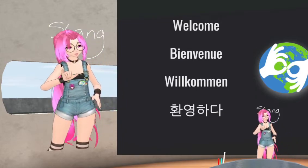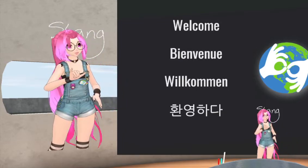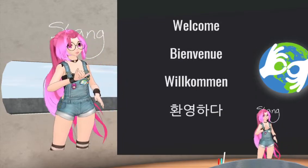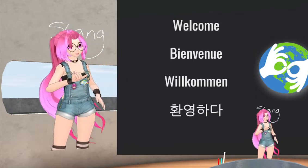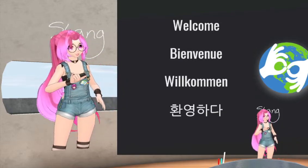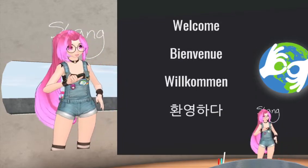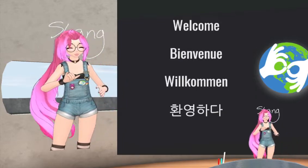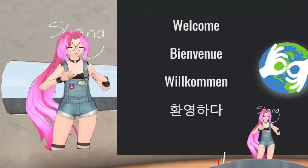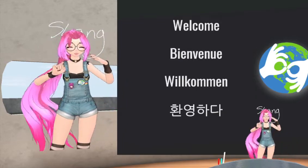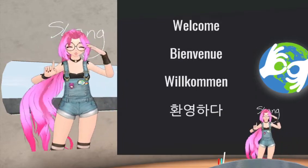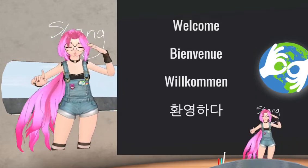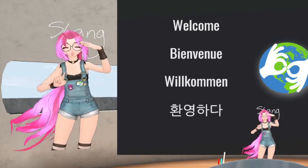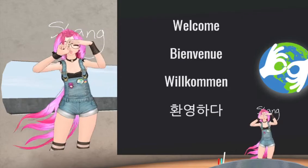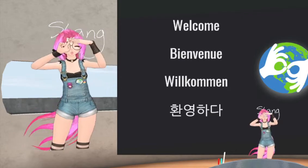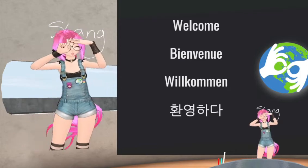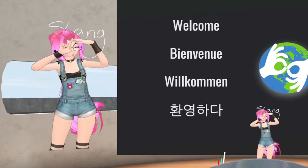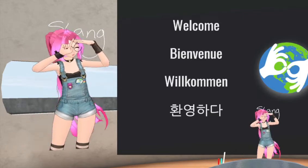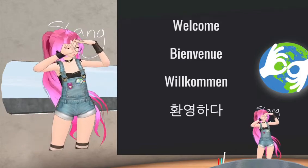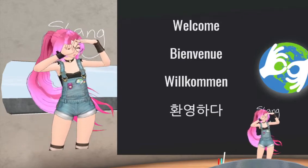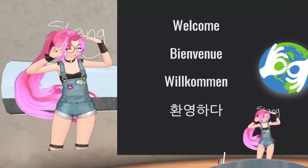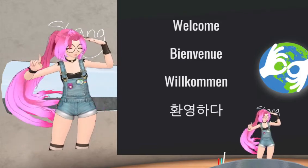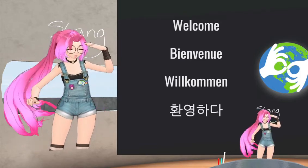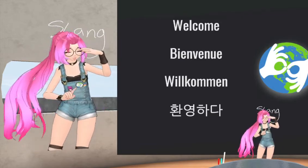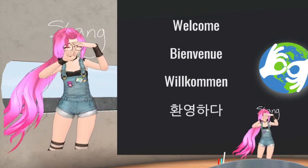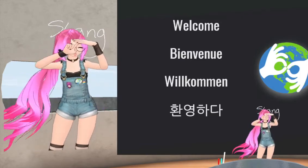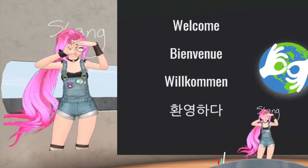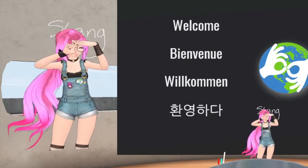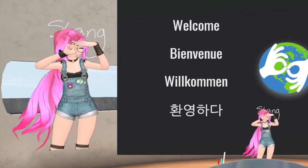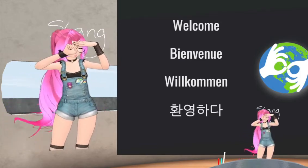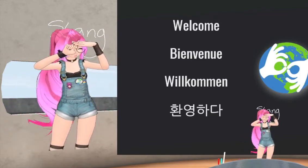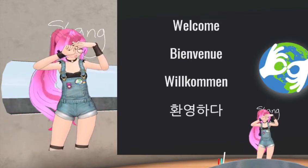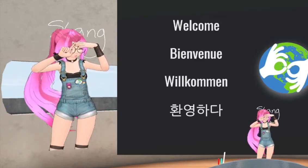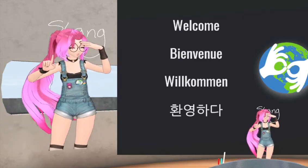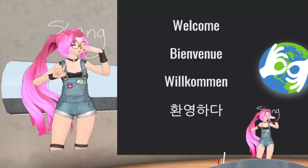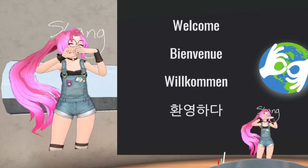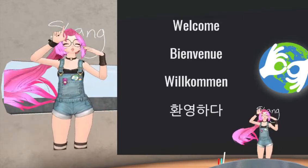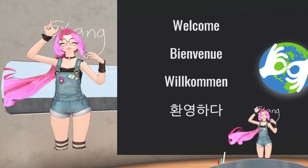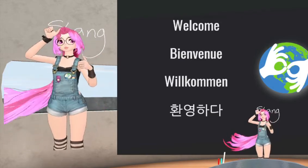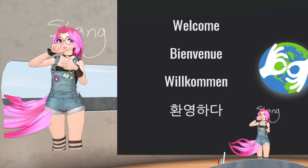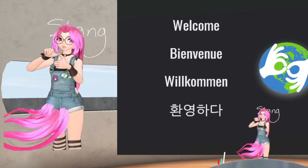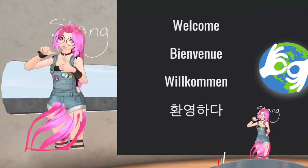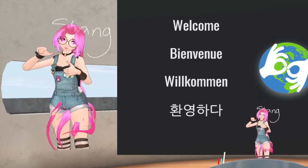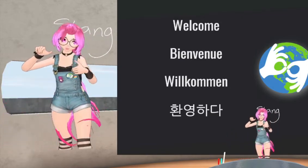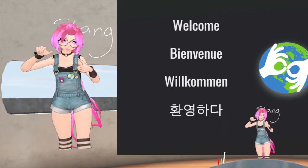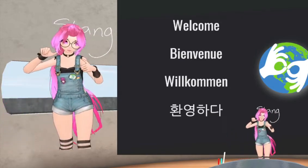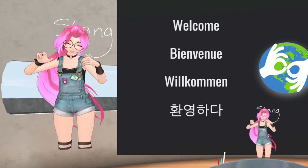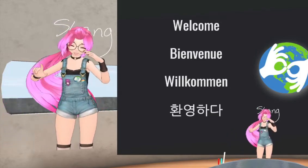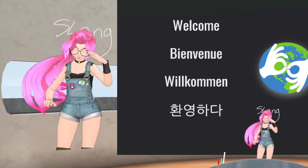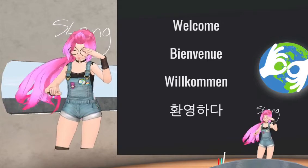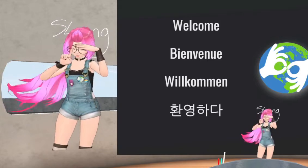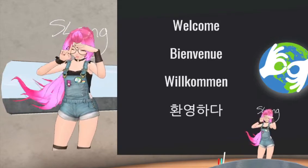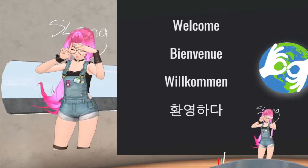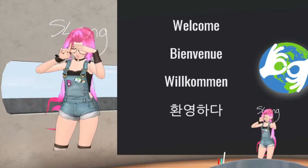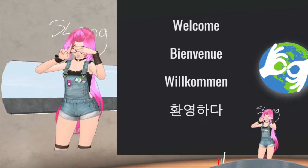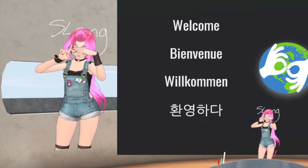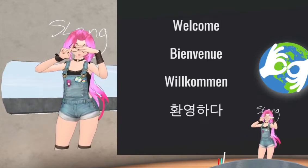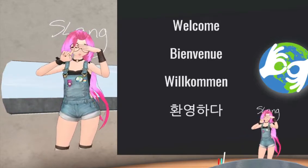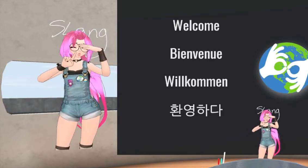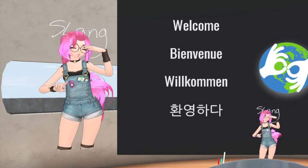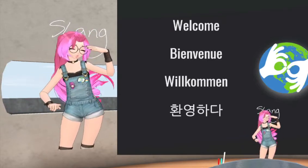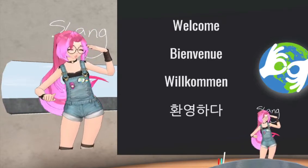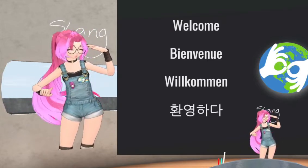pressing their fingertips on your skin? It's like a very lovely experience. So I just imagine like Slow, lovely, so nice for